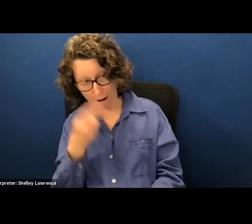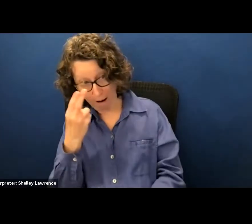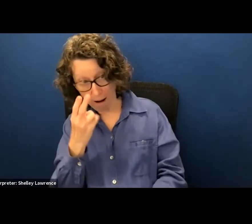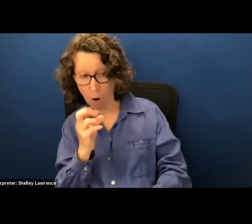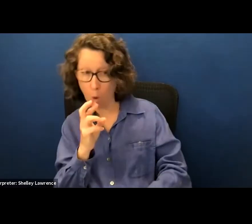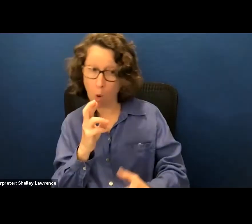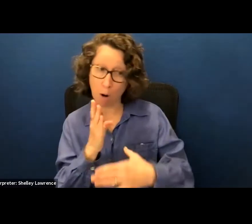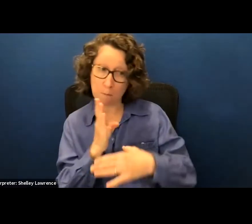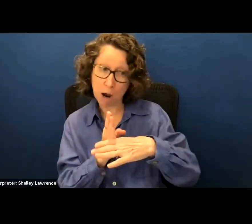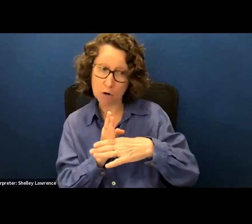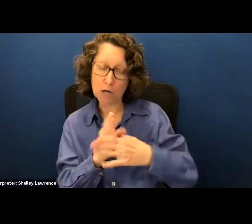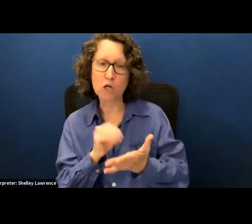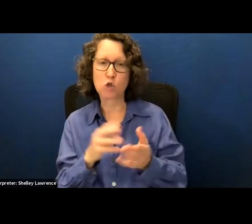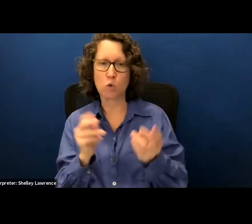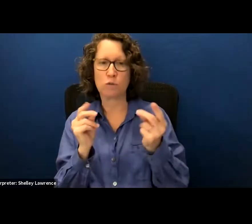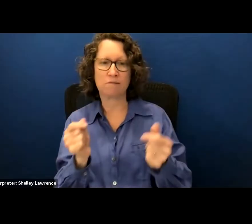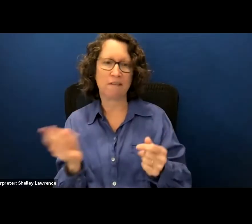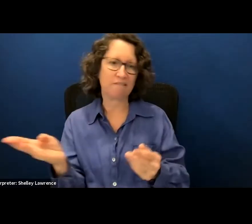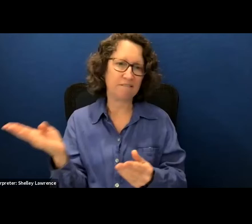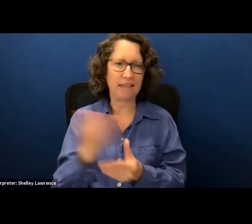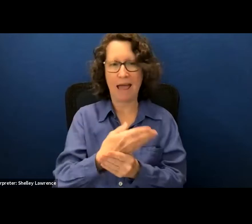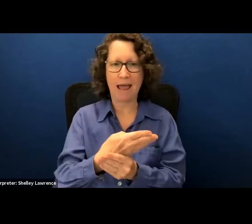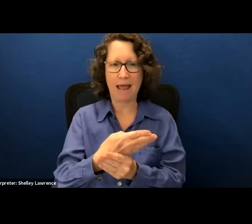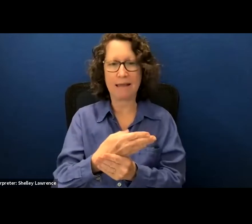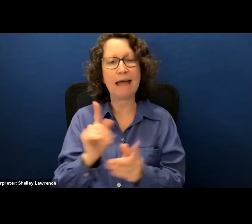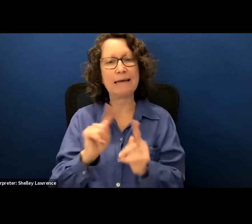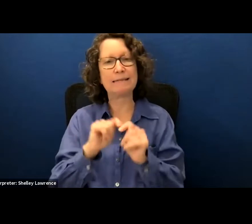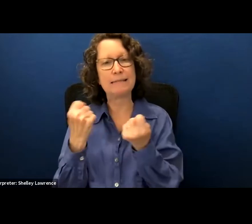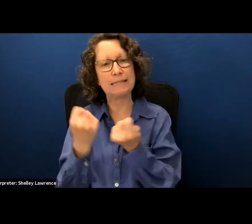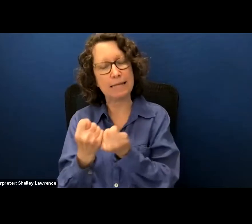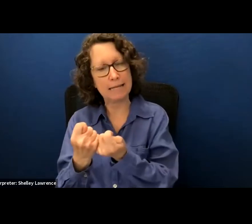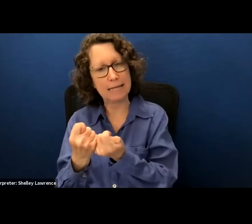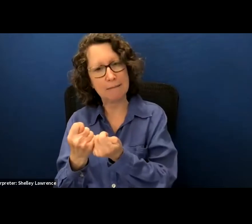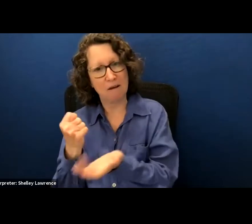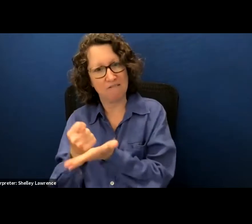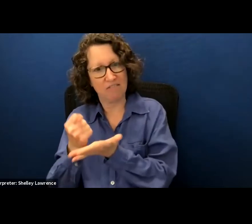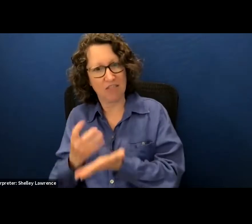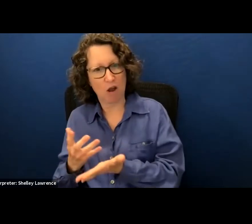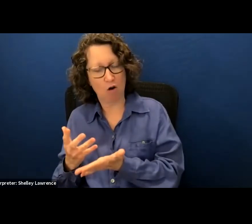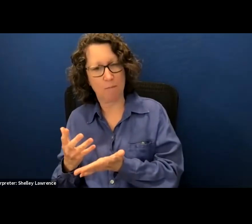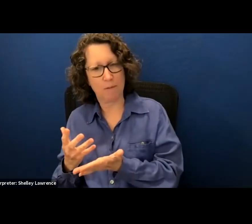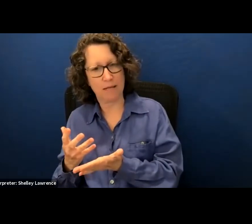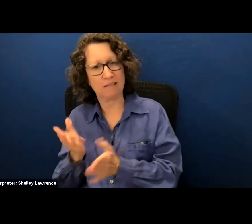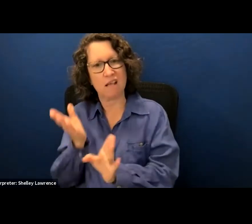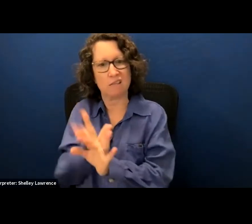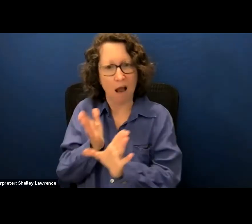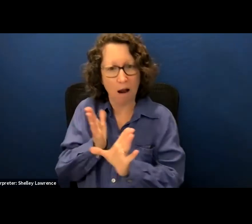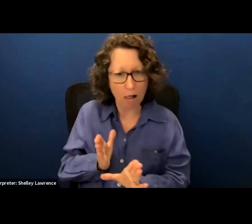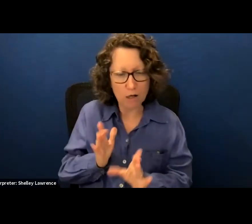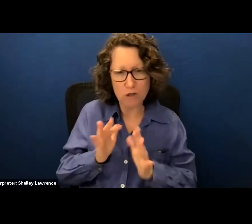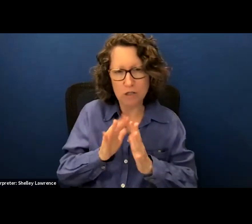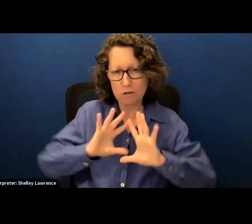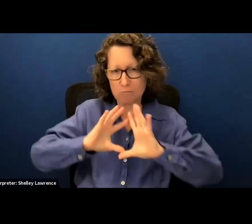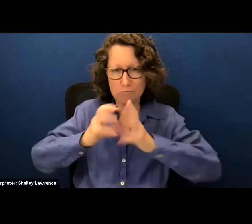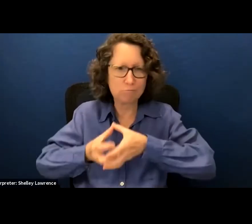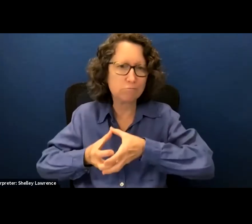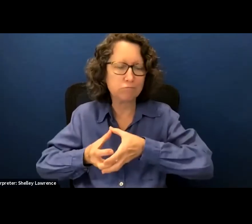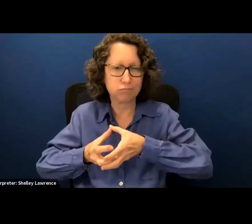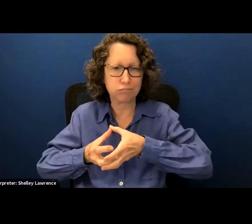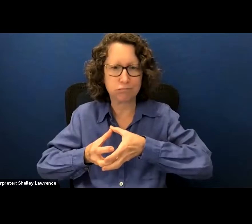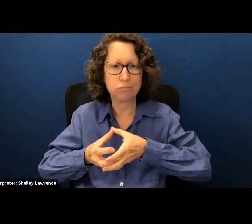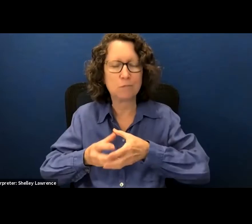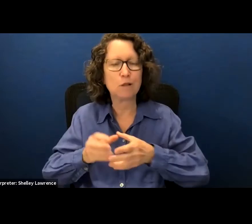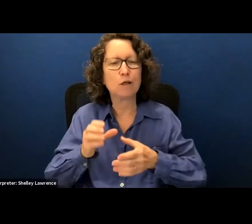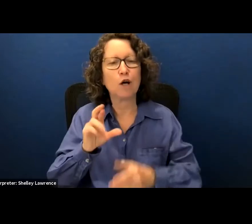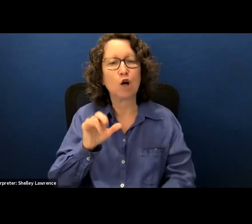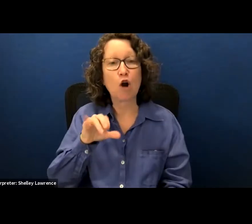moderate, those students are flagged, and we have a team of therapists, psychologists, et cetera, our crisis